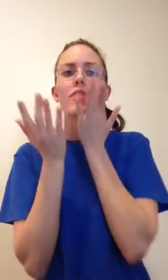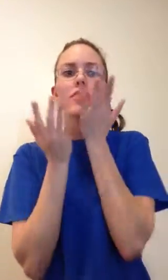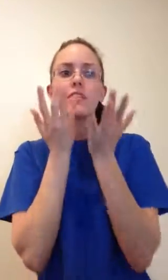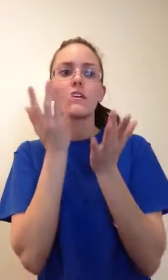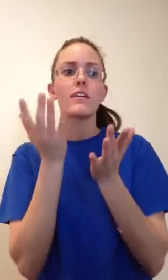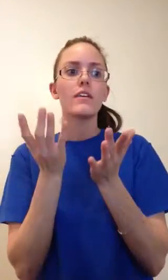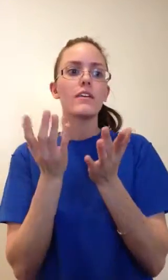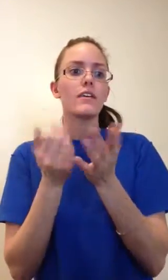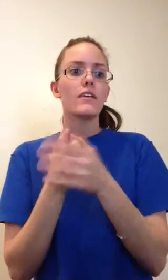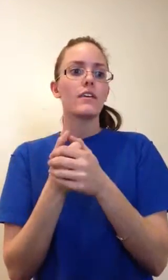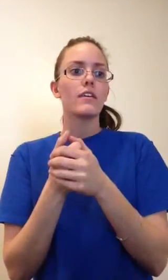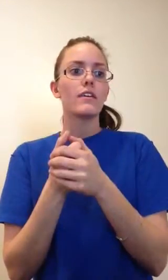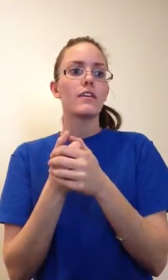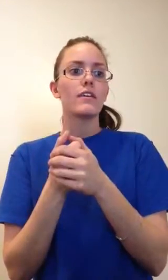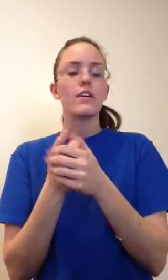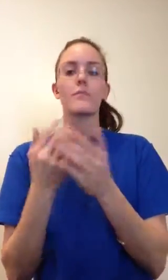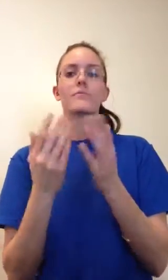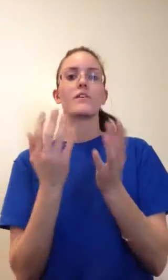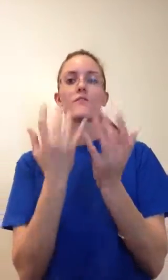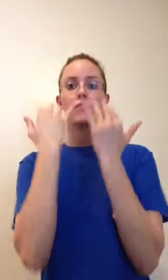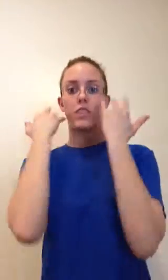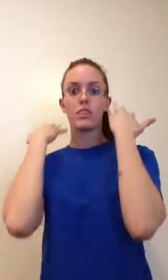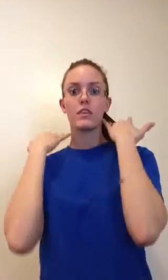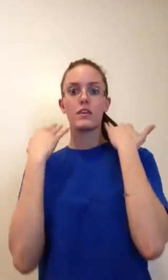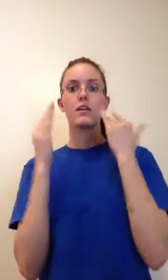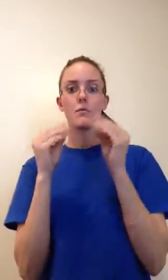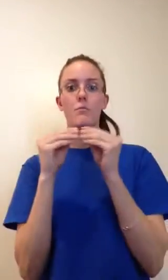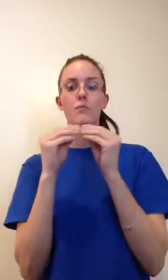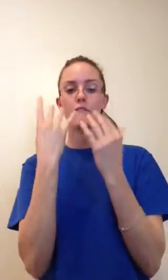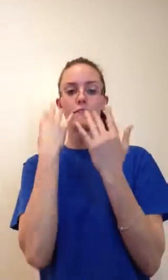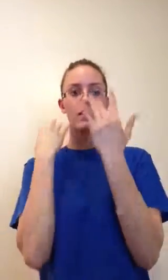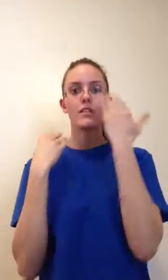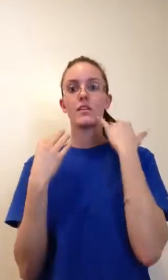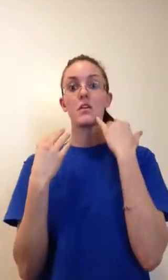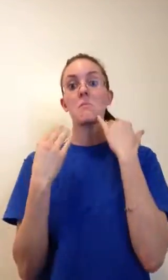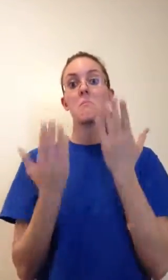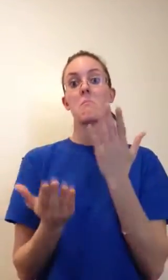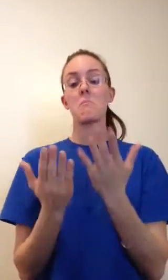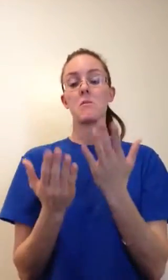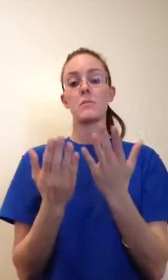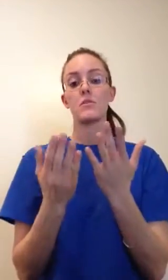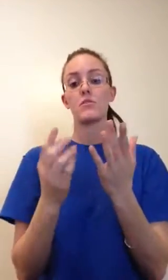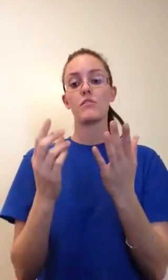Maybe you can suggest using larger font so it's easier to read.